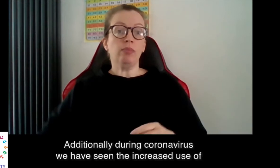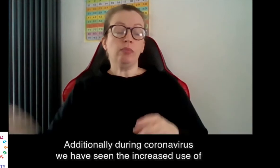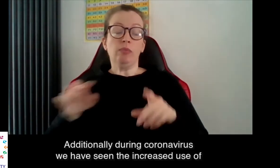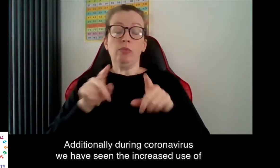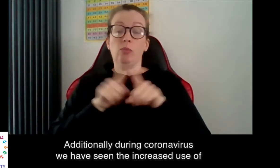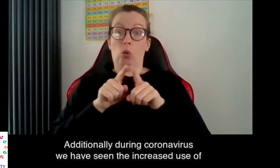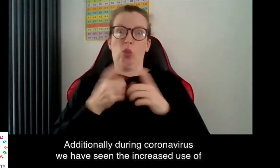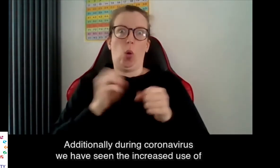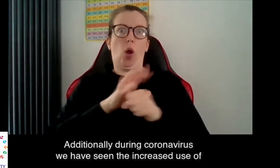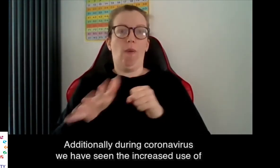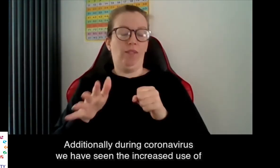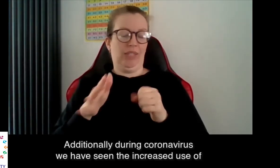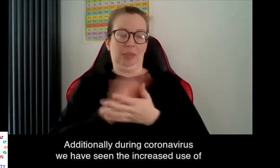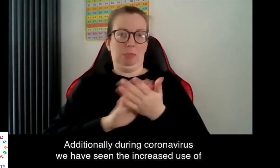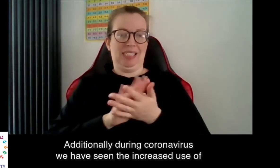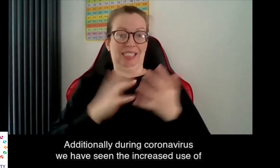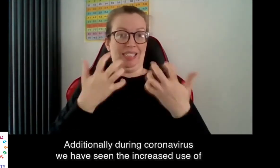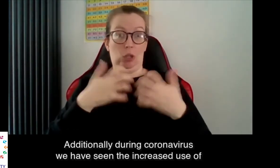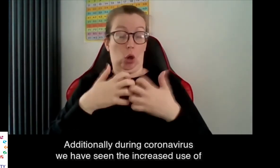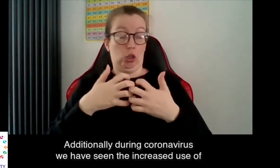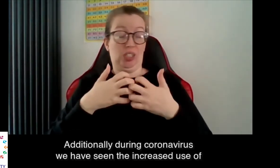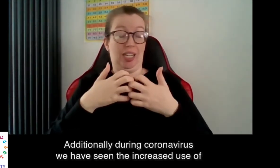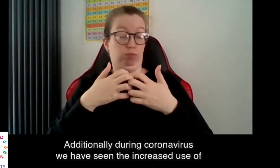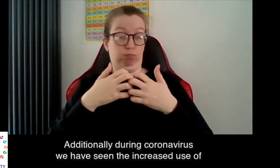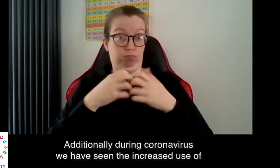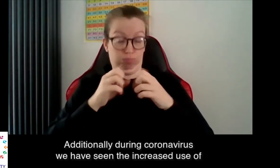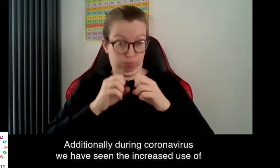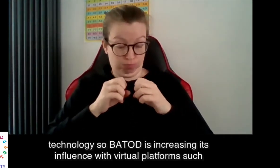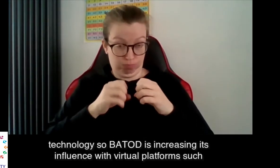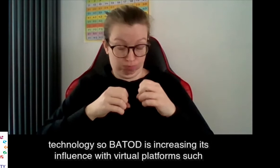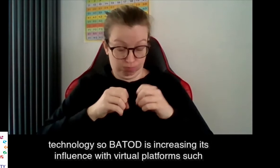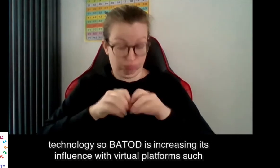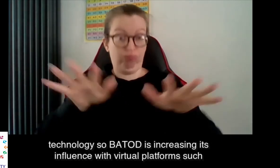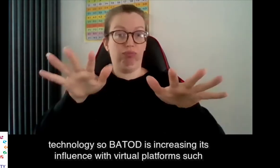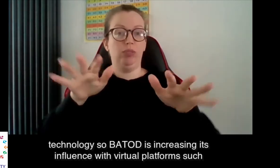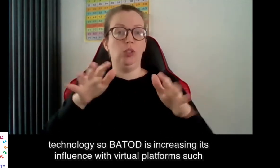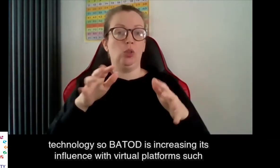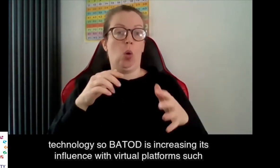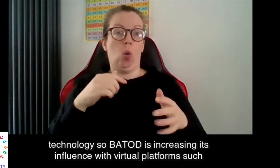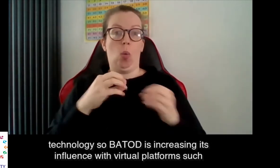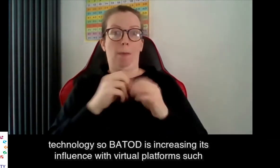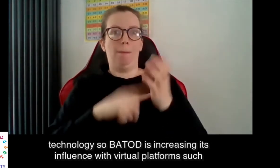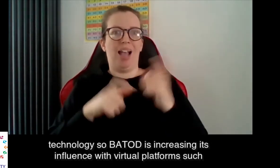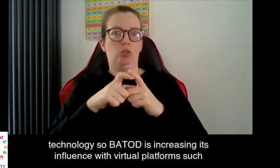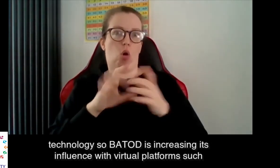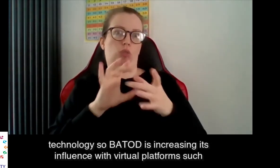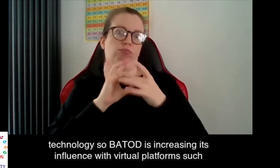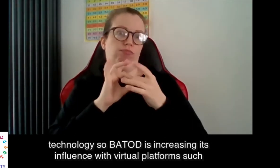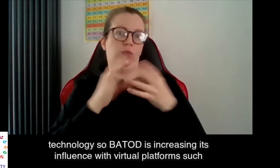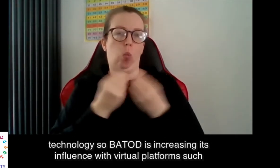Additionally, during coronavirus, we have seen the increased use of technology. So, BATOD is increasing its